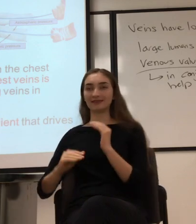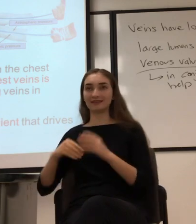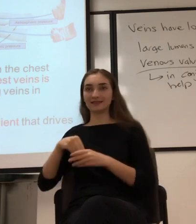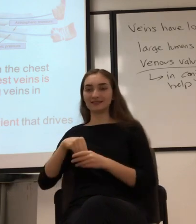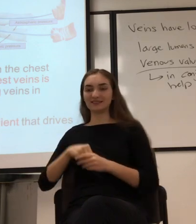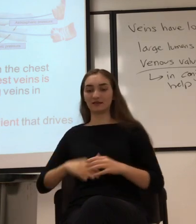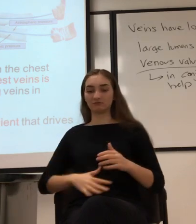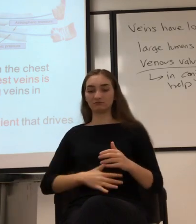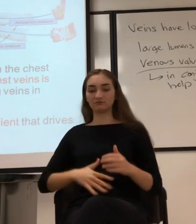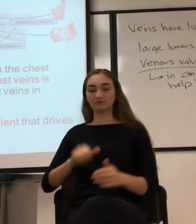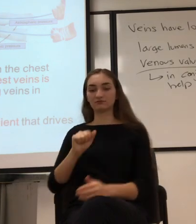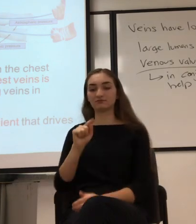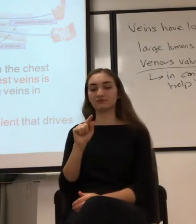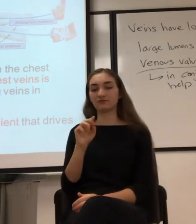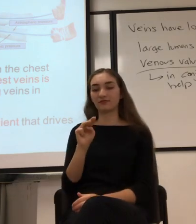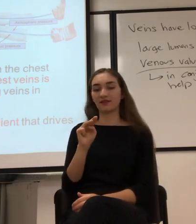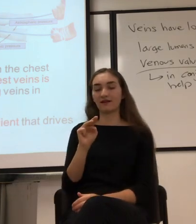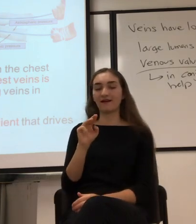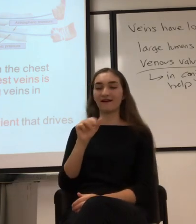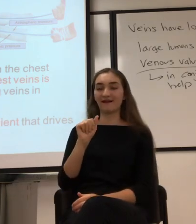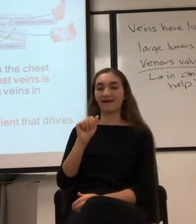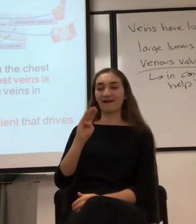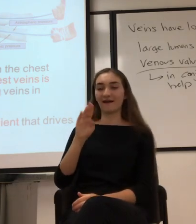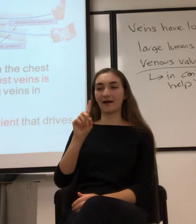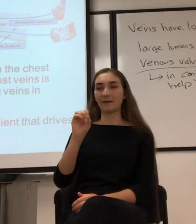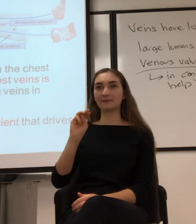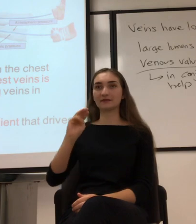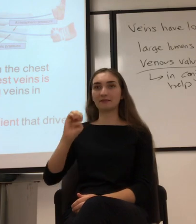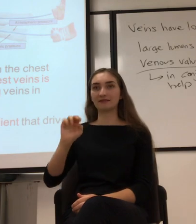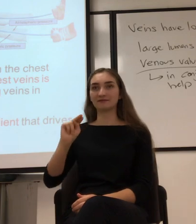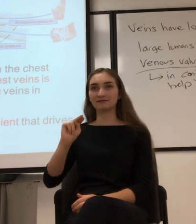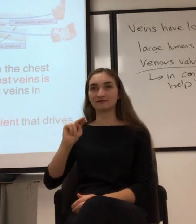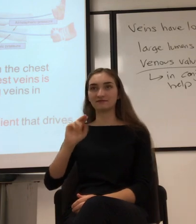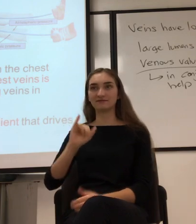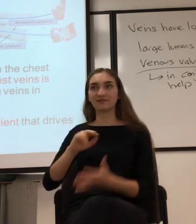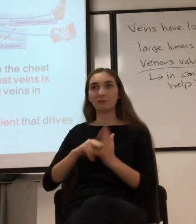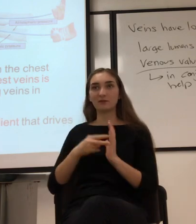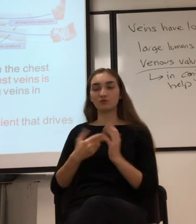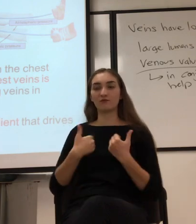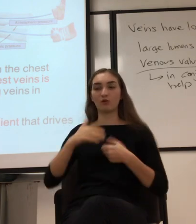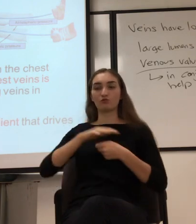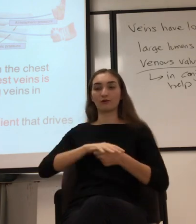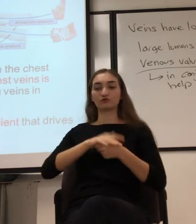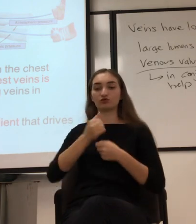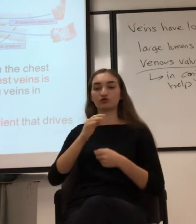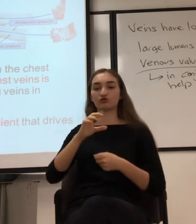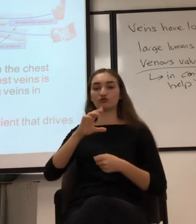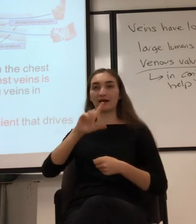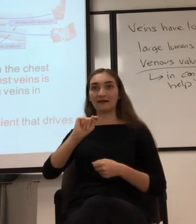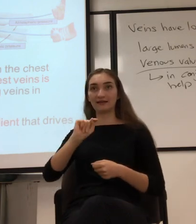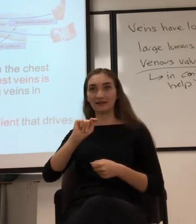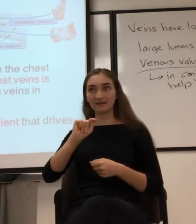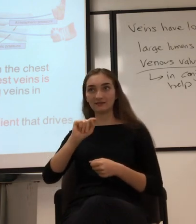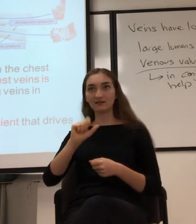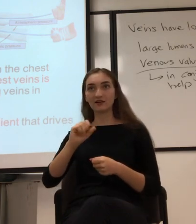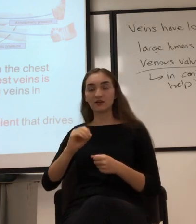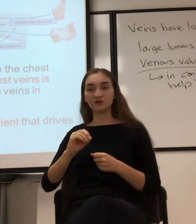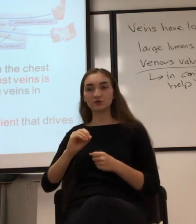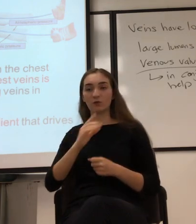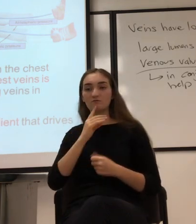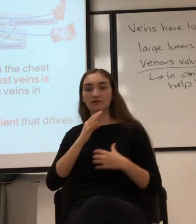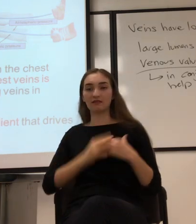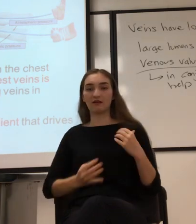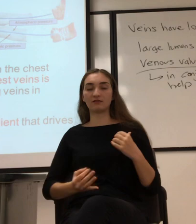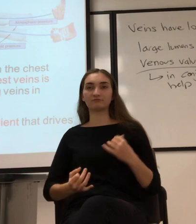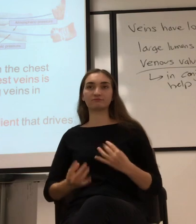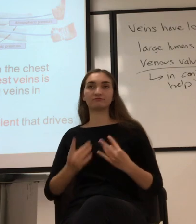extremities. This establishes a pressure gradient that drives blood towards the heart. And so this helps because it's not much of a gradient. It helps if you're